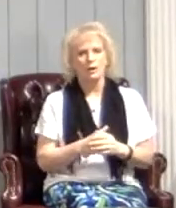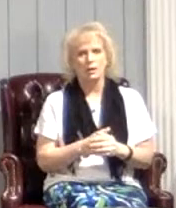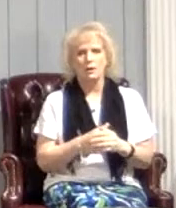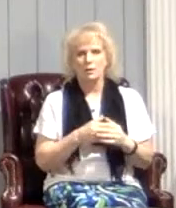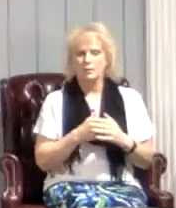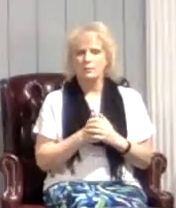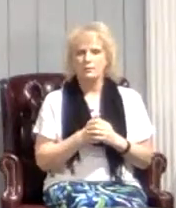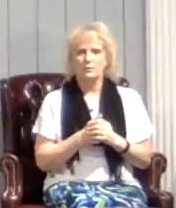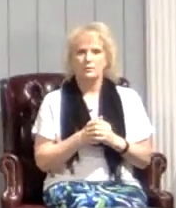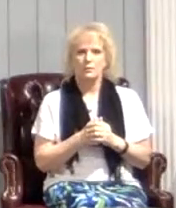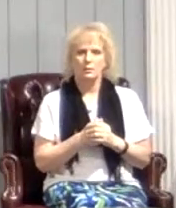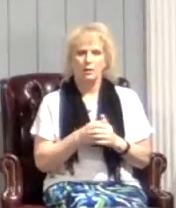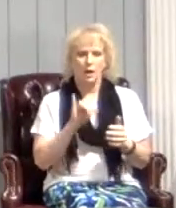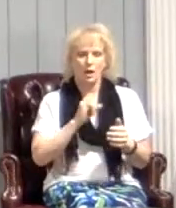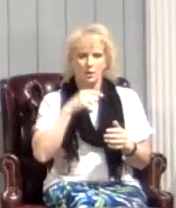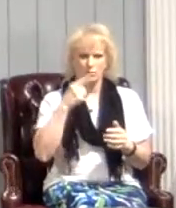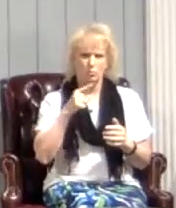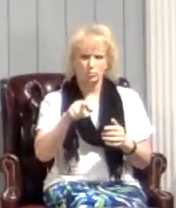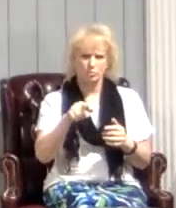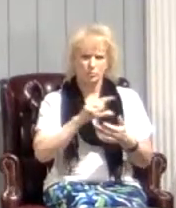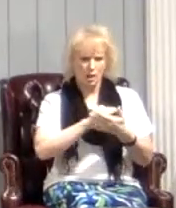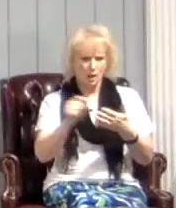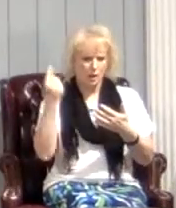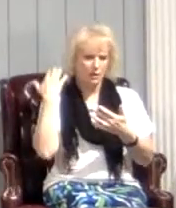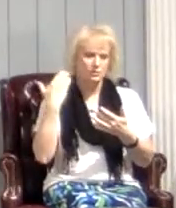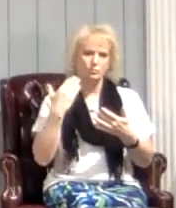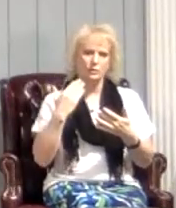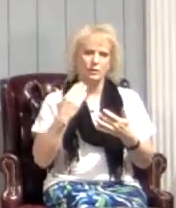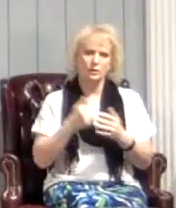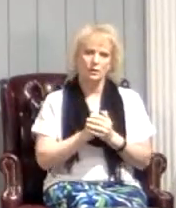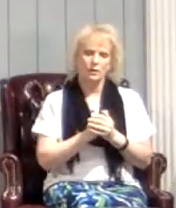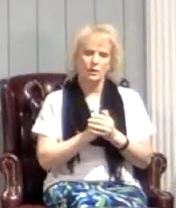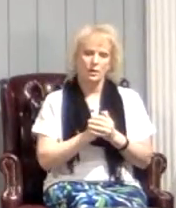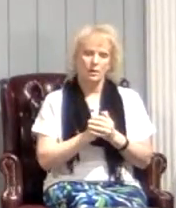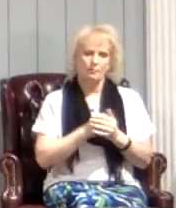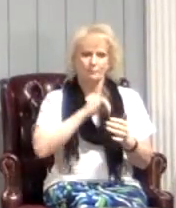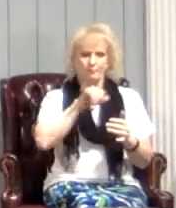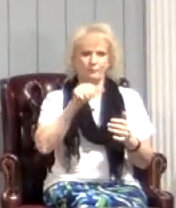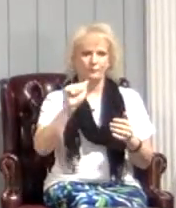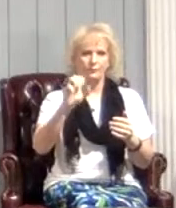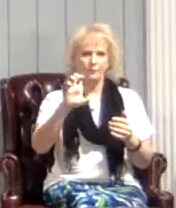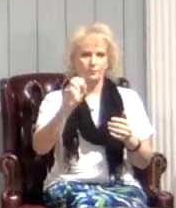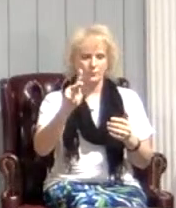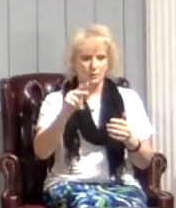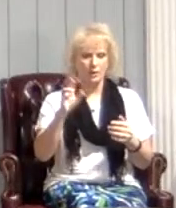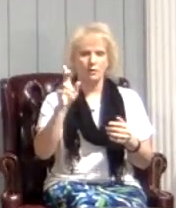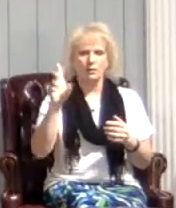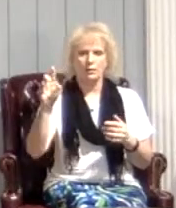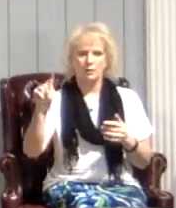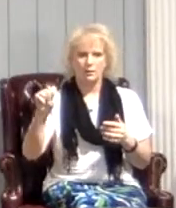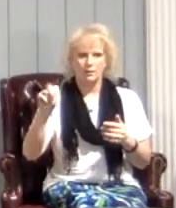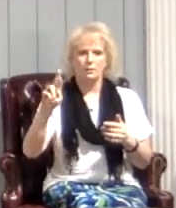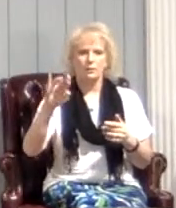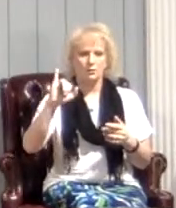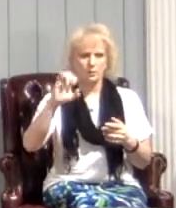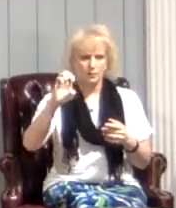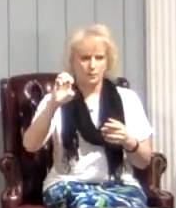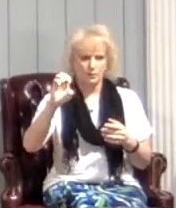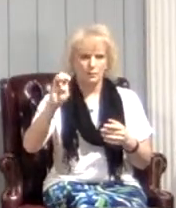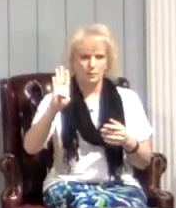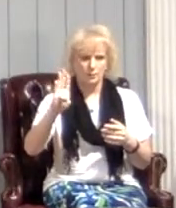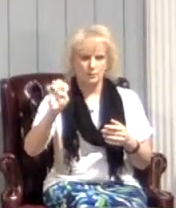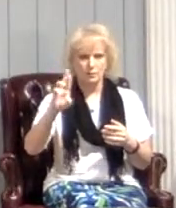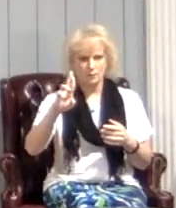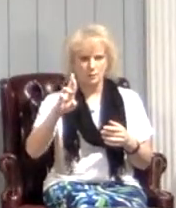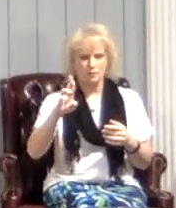things. I told you last week, and probably some of you have seen that little video by Jack Traber, Dr. Traber's ministry, and always, you know, being on the